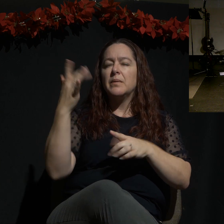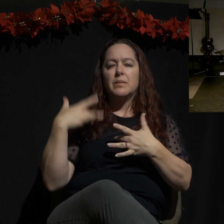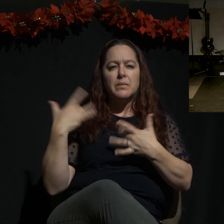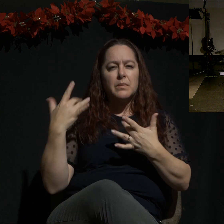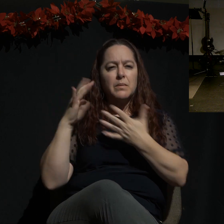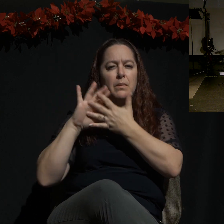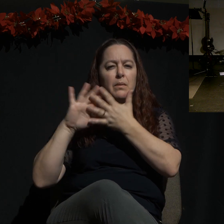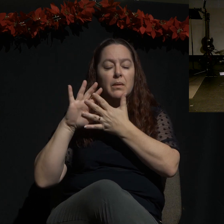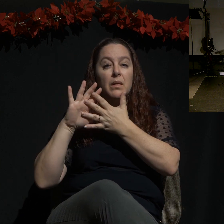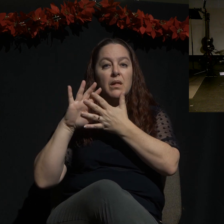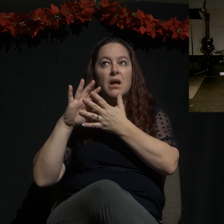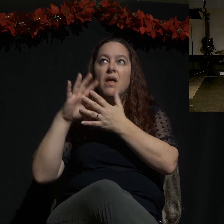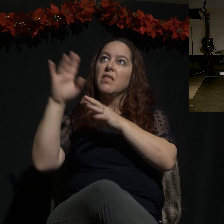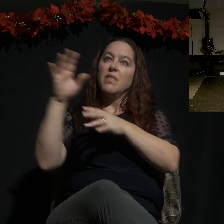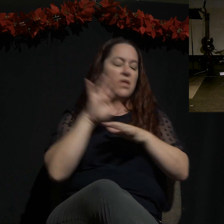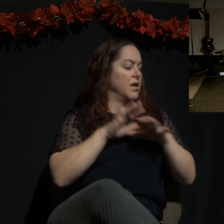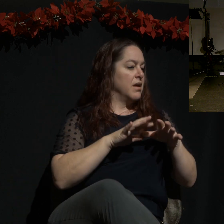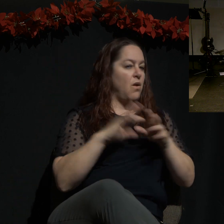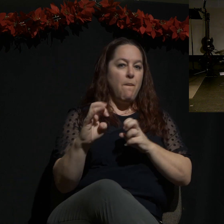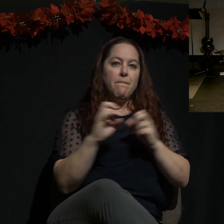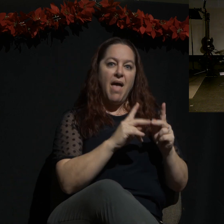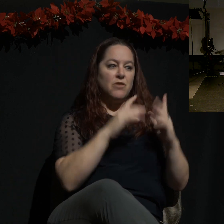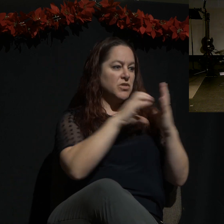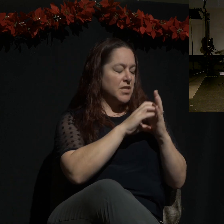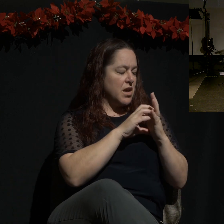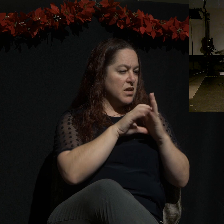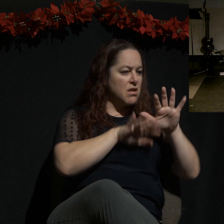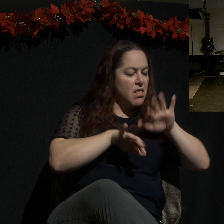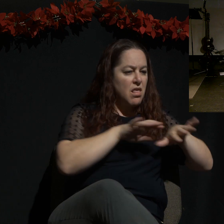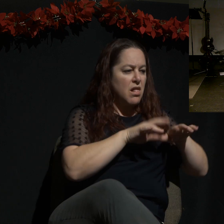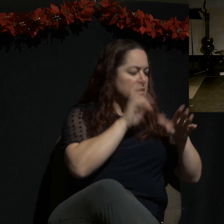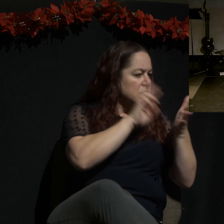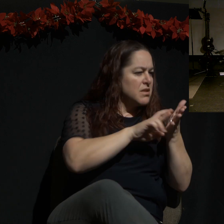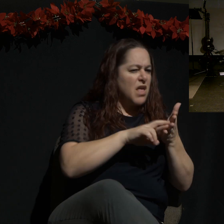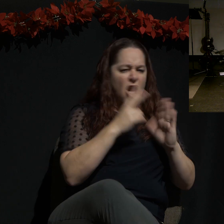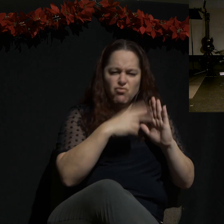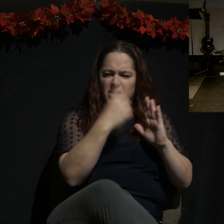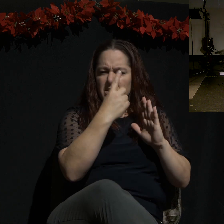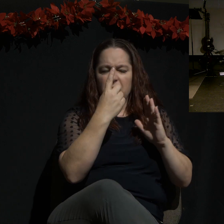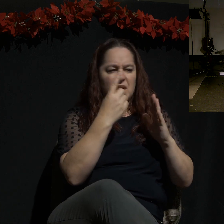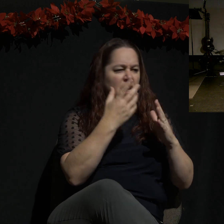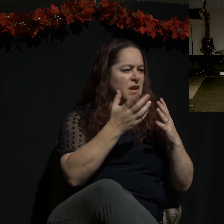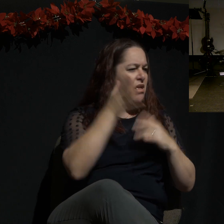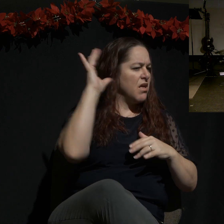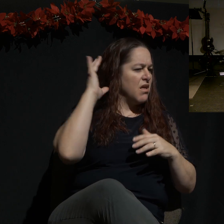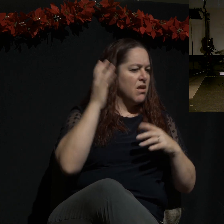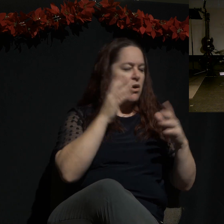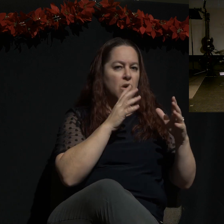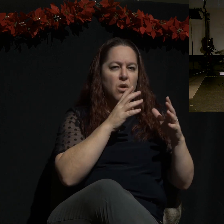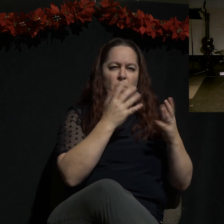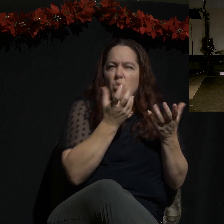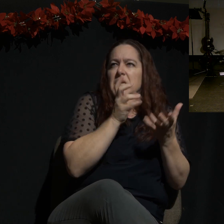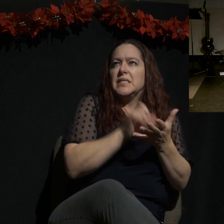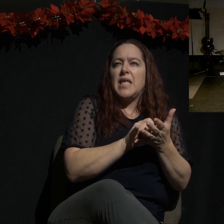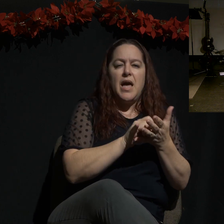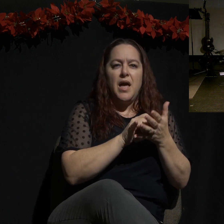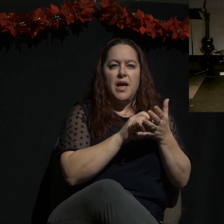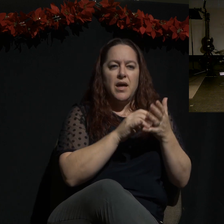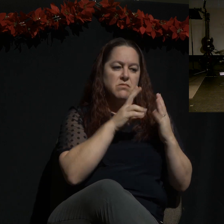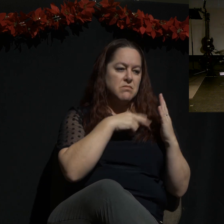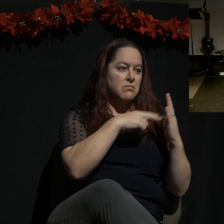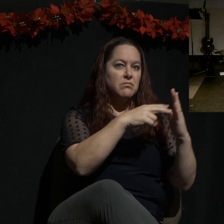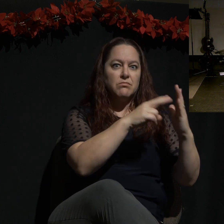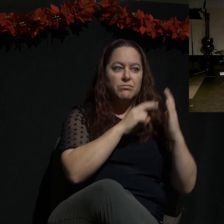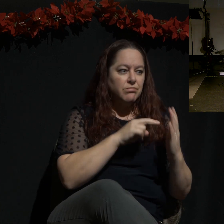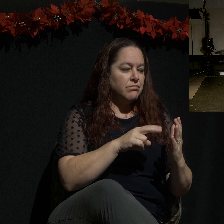And so maybe there's like a scramble through the text to find out, like, I read something about this here. What's this thing that's happening? And